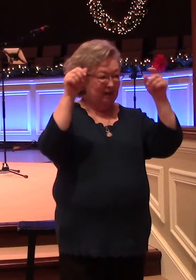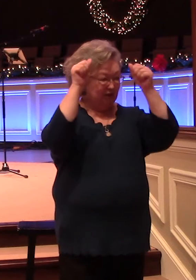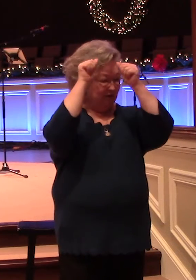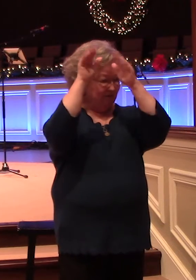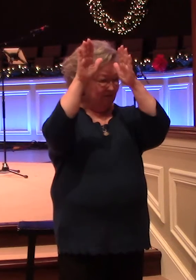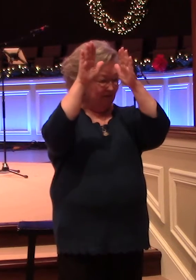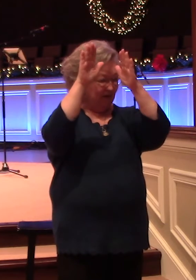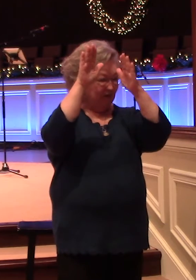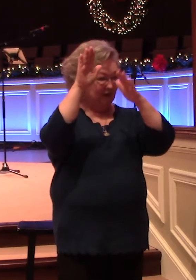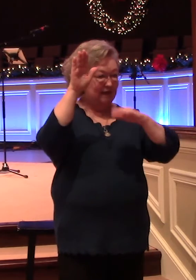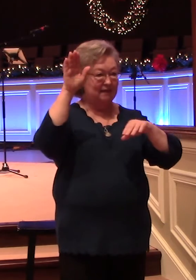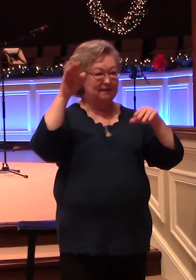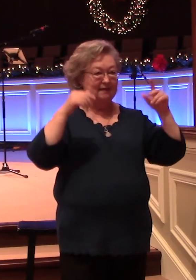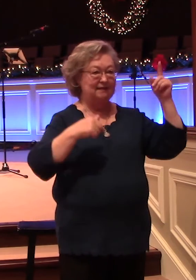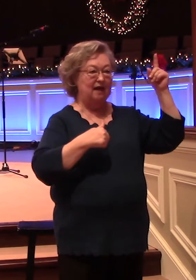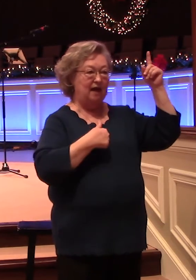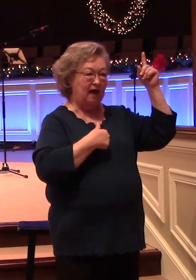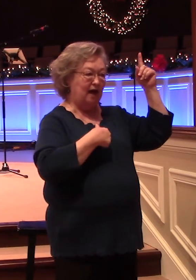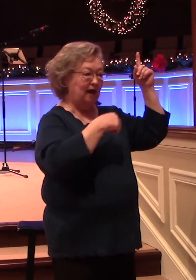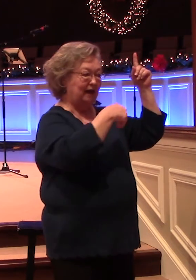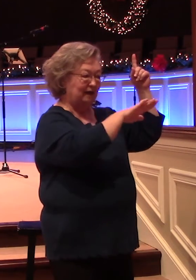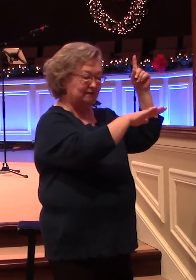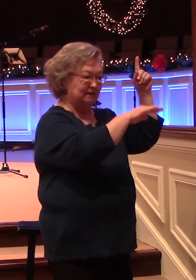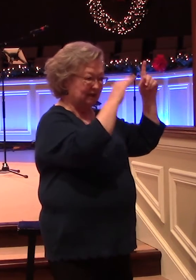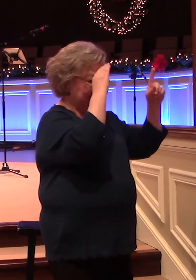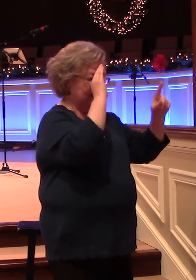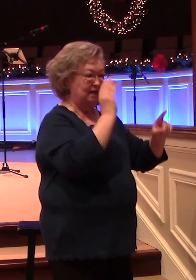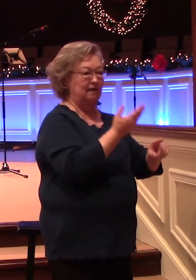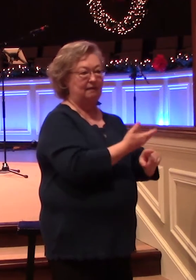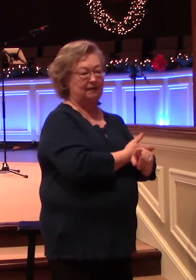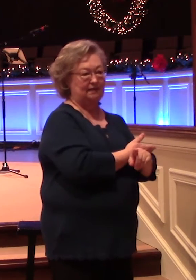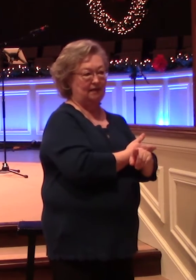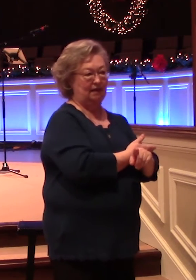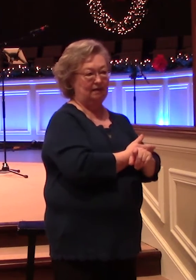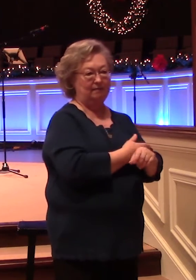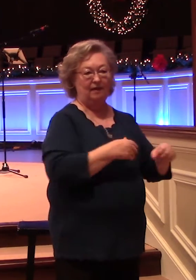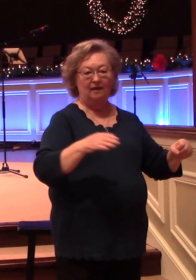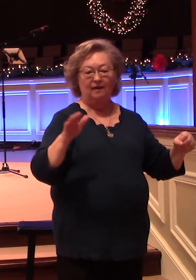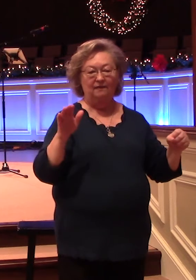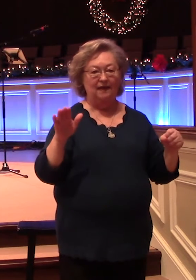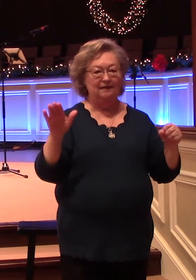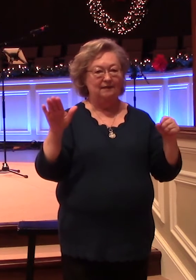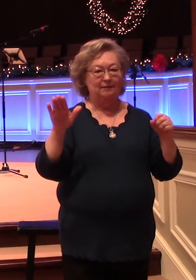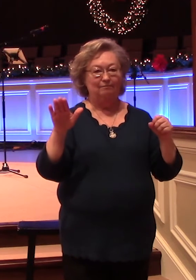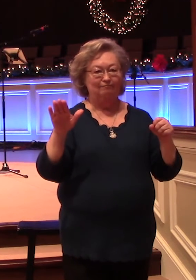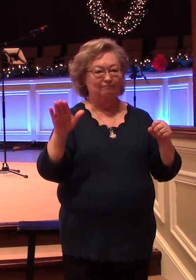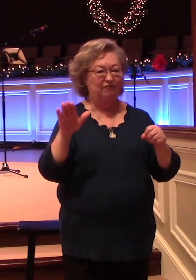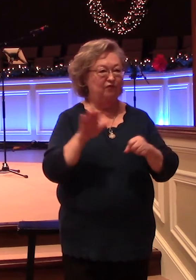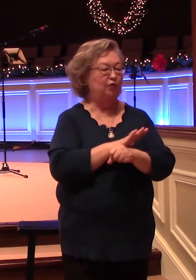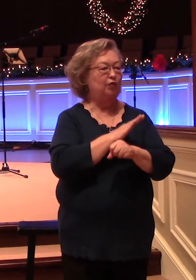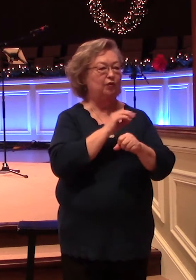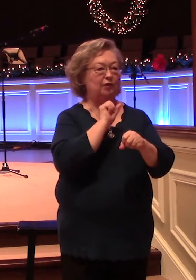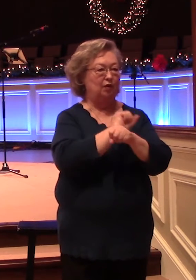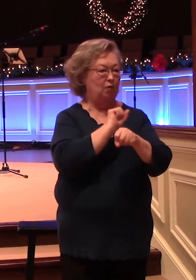us. And our best and most complete work of love is to share the love of the gospel of Jesus Christ.